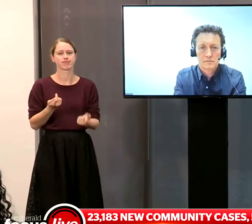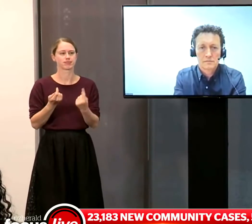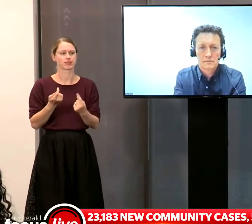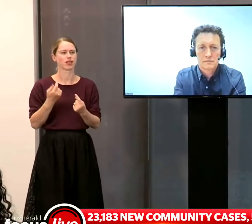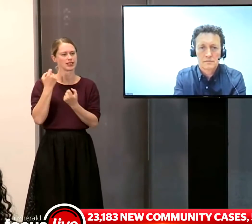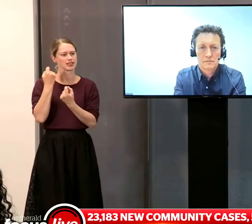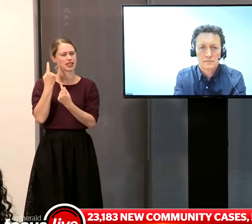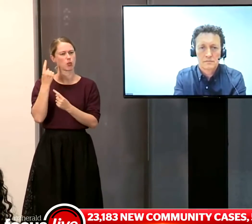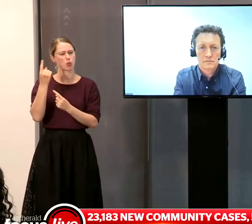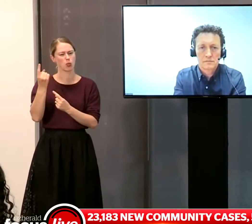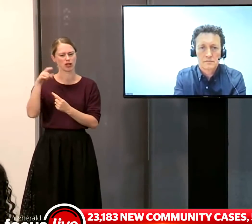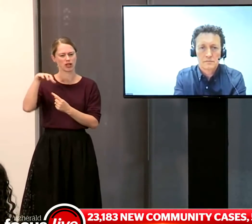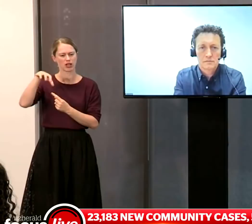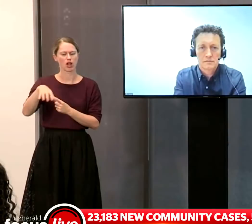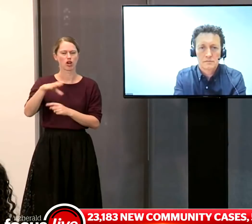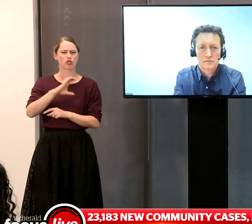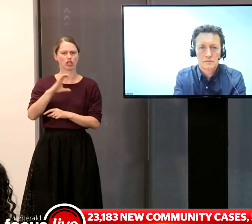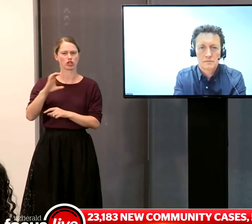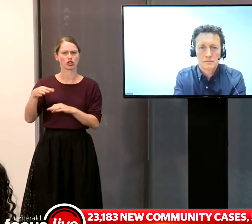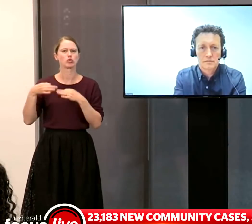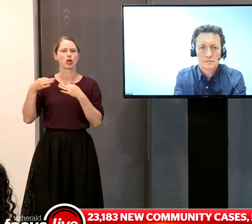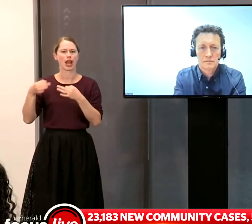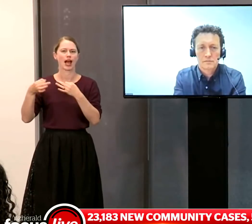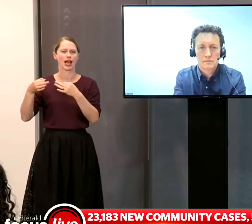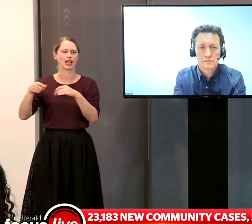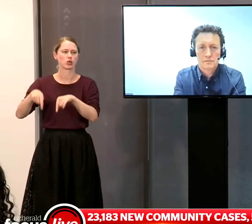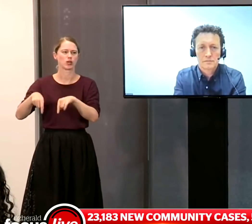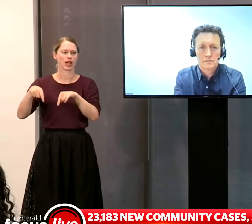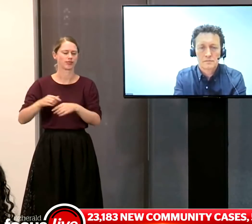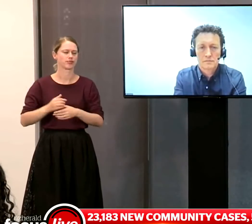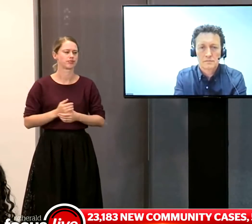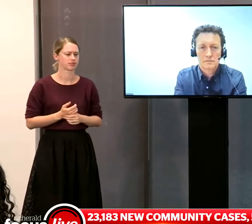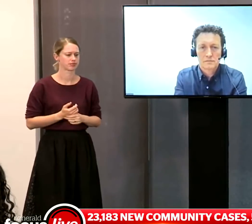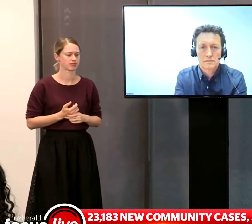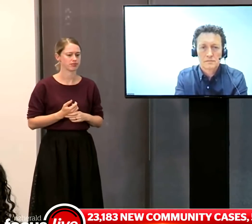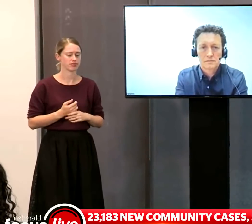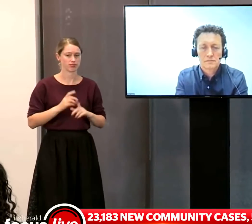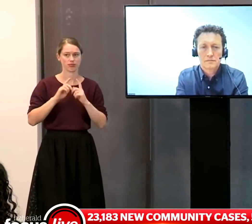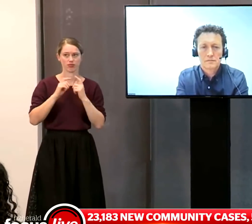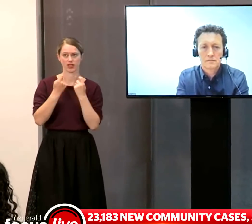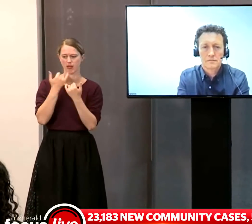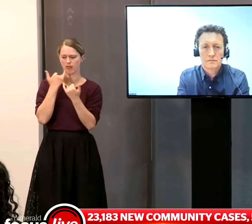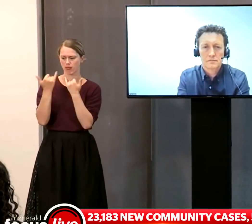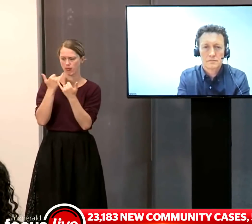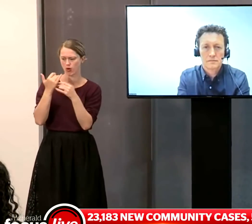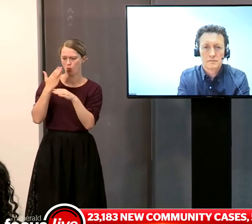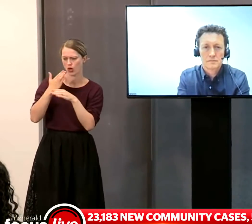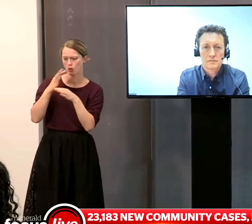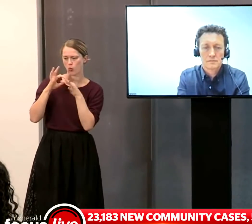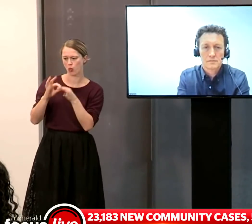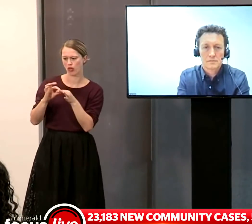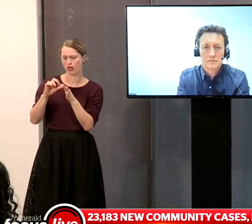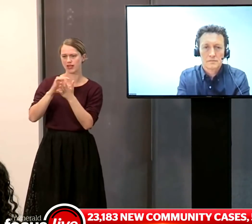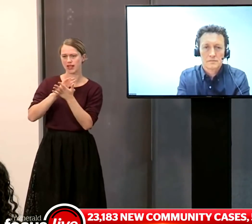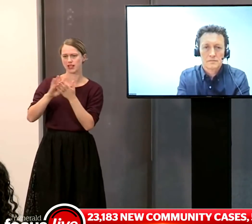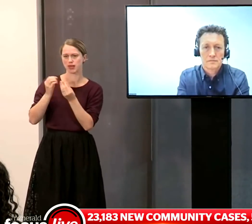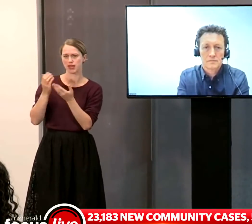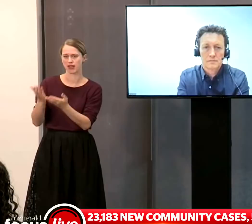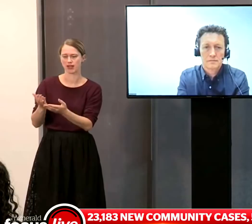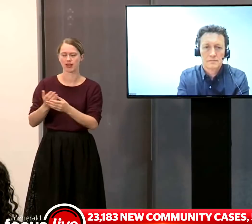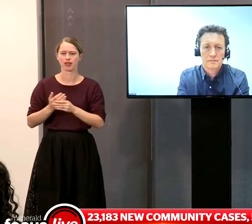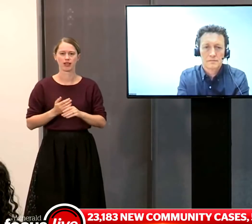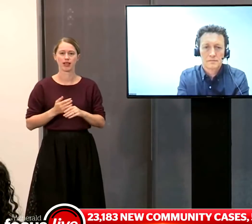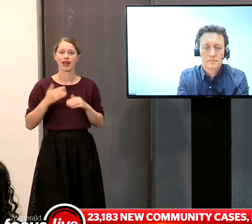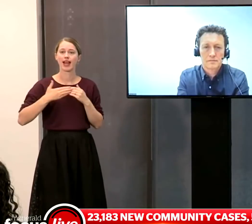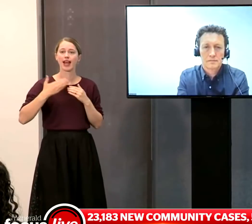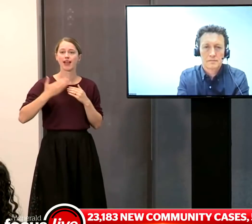delay at the collection site in Christchurch today, and our team's on the phone and working with the DHB there. You will see